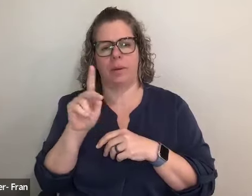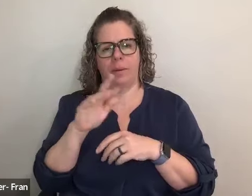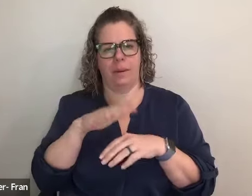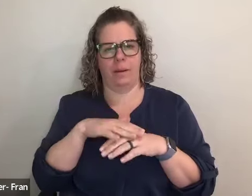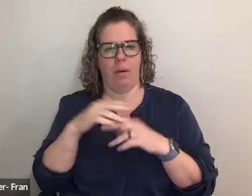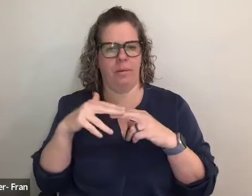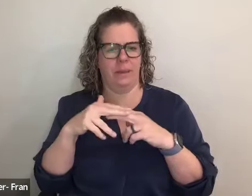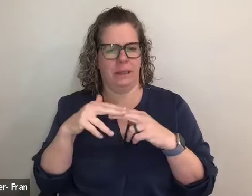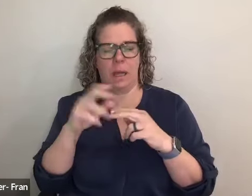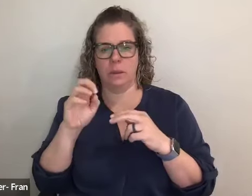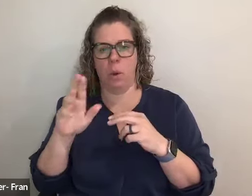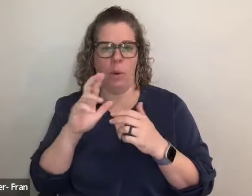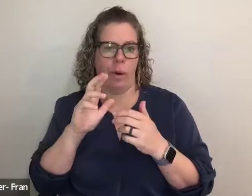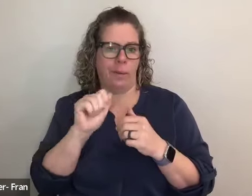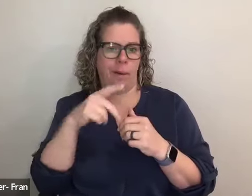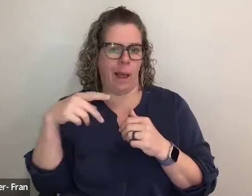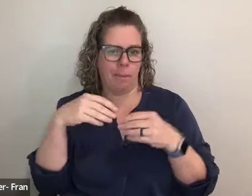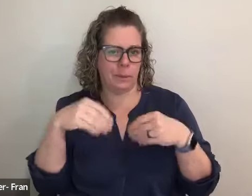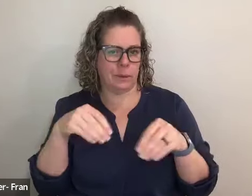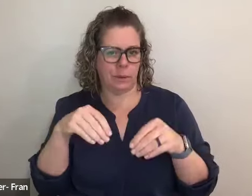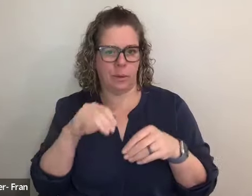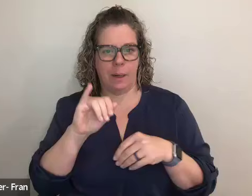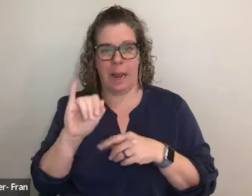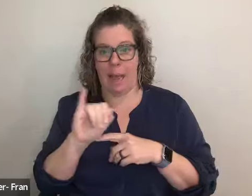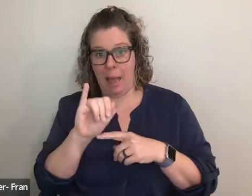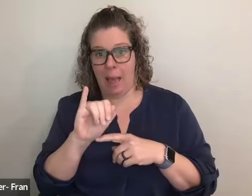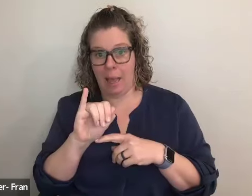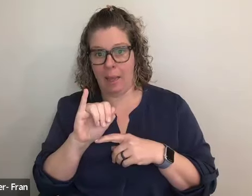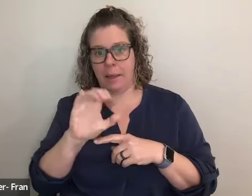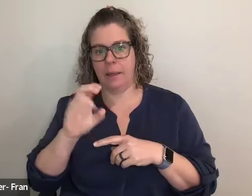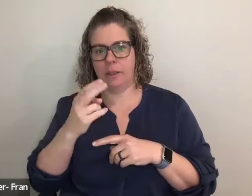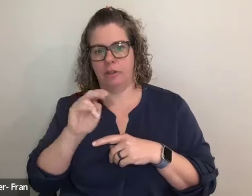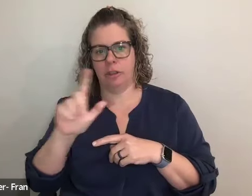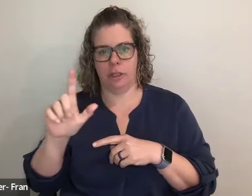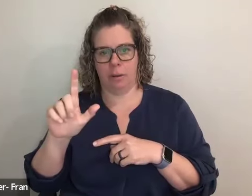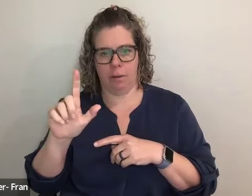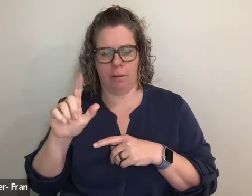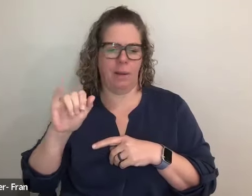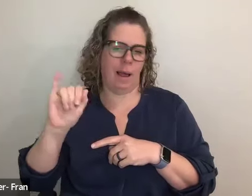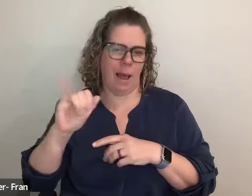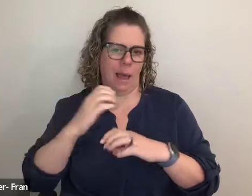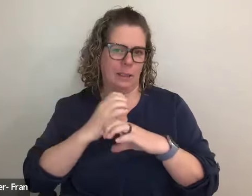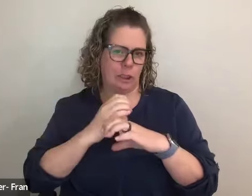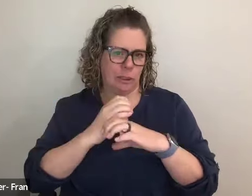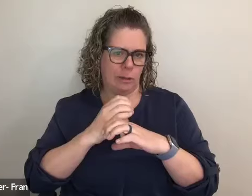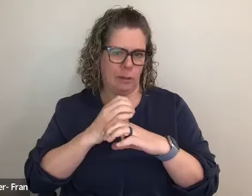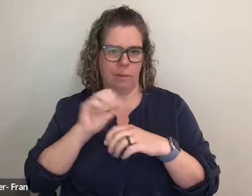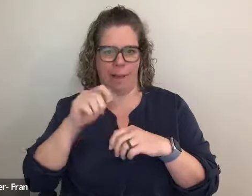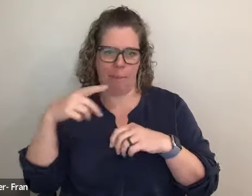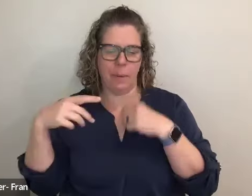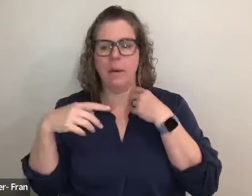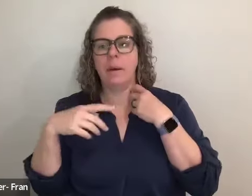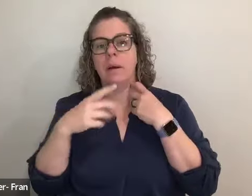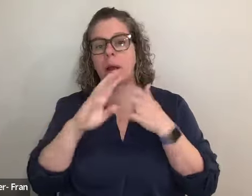store and whatever type of phone you have and type in little capital I, chill, CHILL. And all of